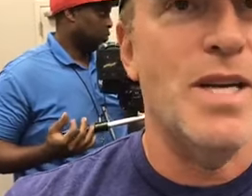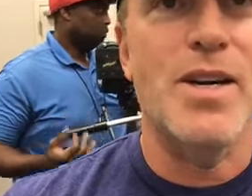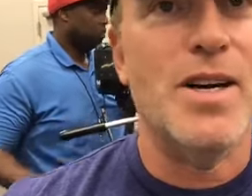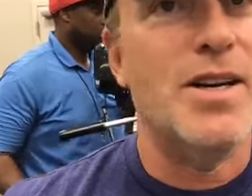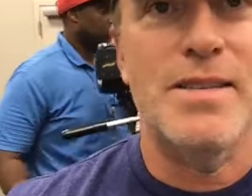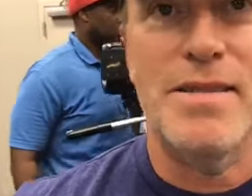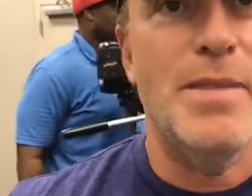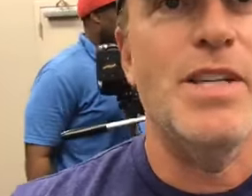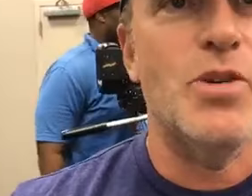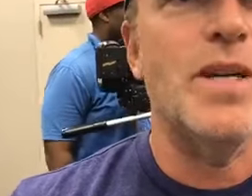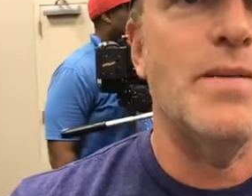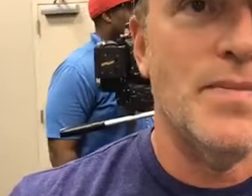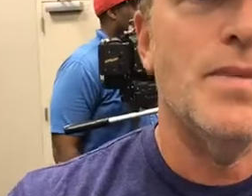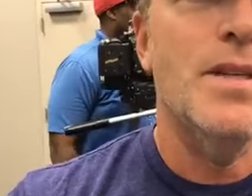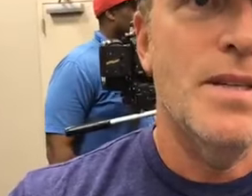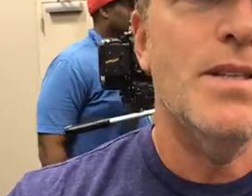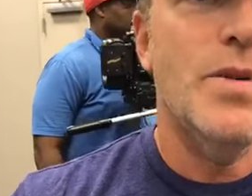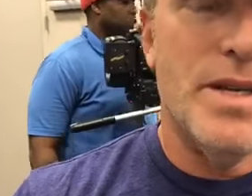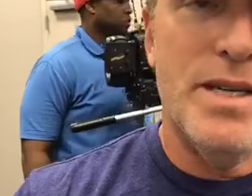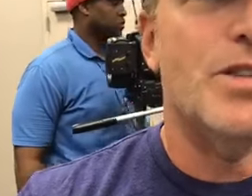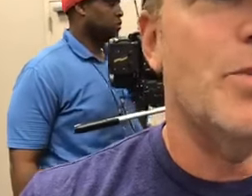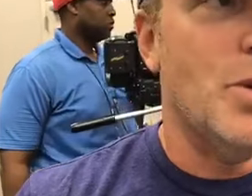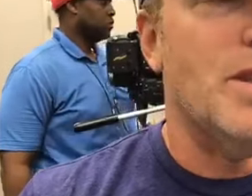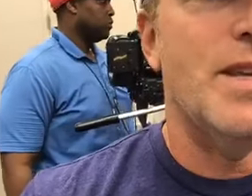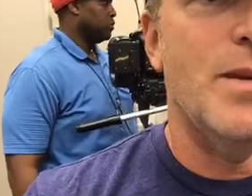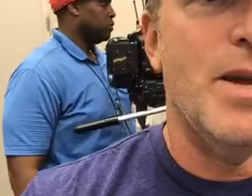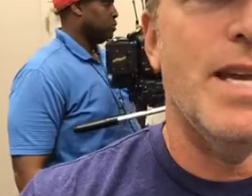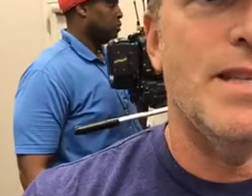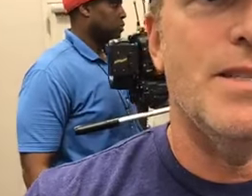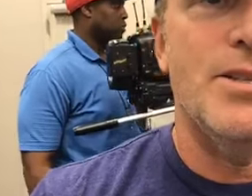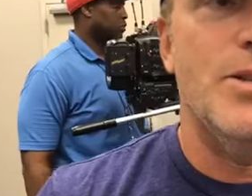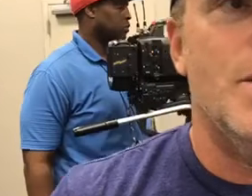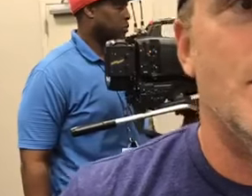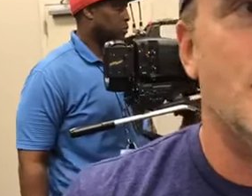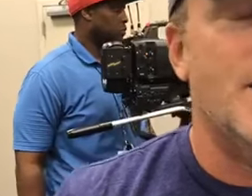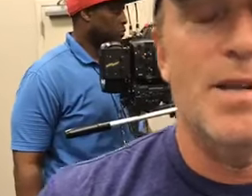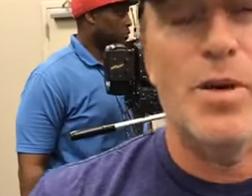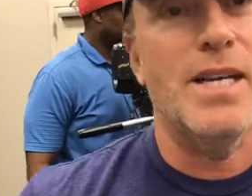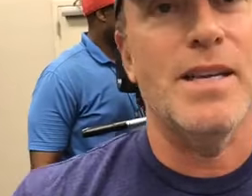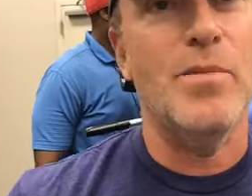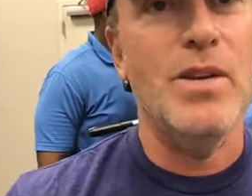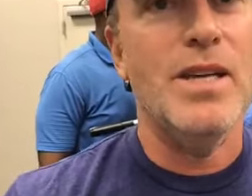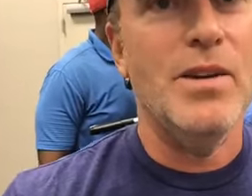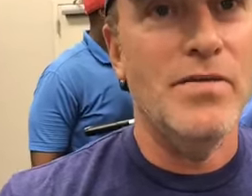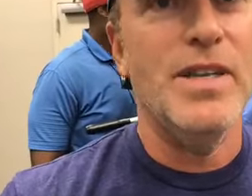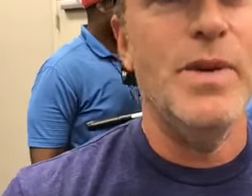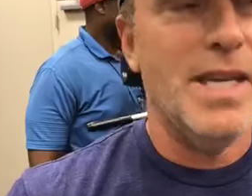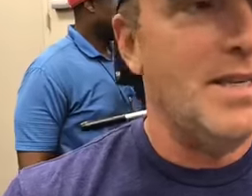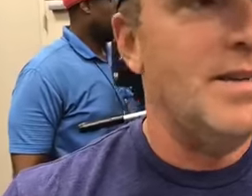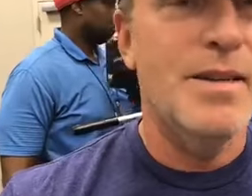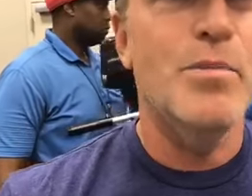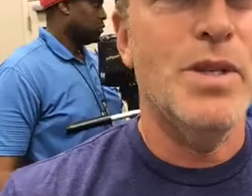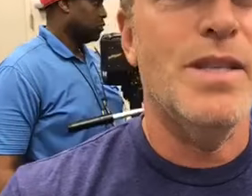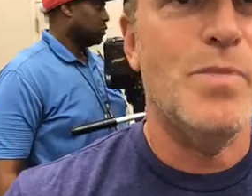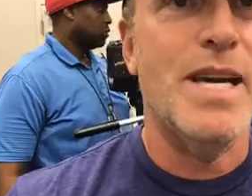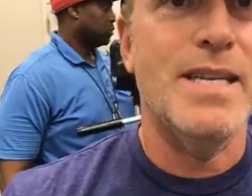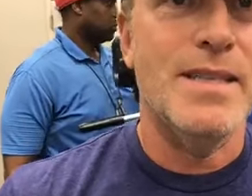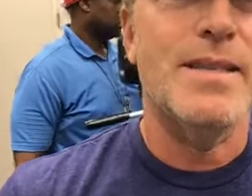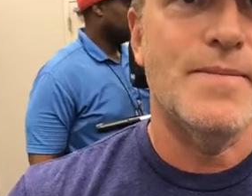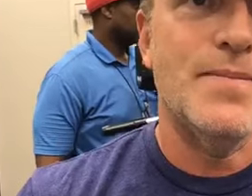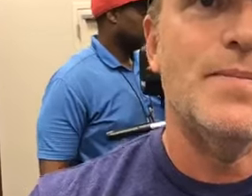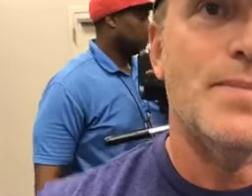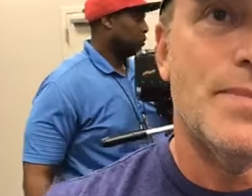we were in our car coming to join them. Yeah. So we are here to support them and to celebrate as a community. Hopefully we can put this